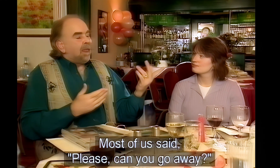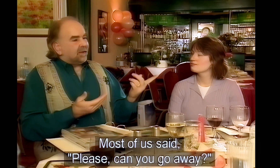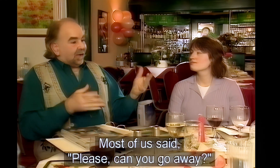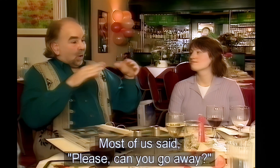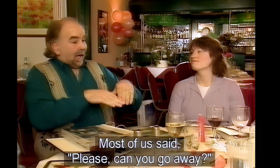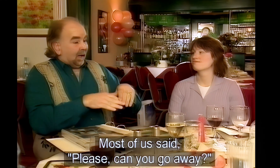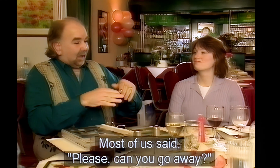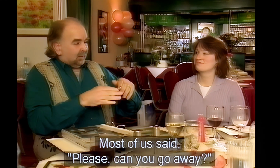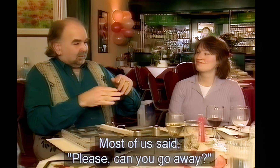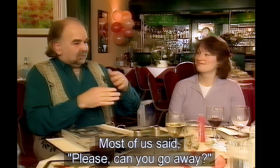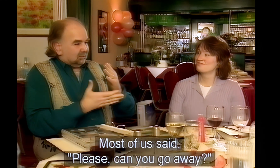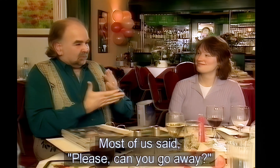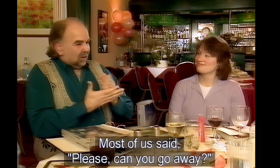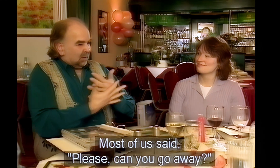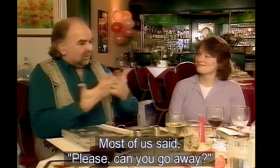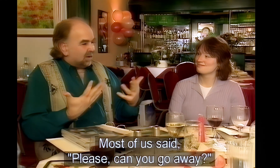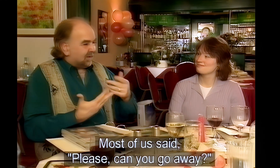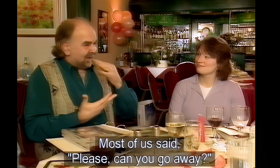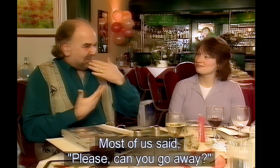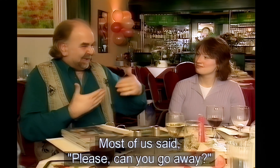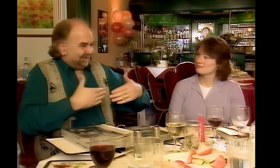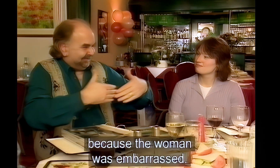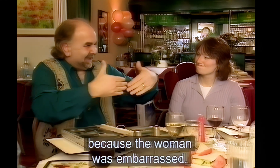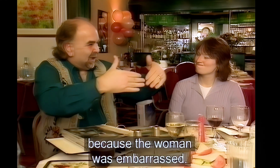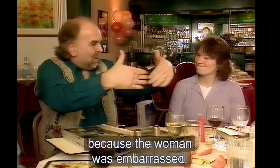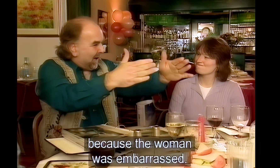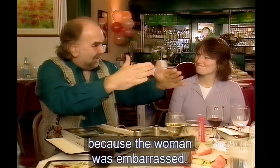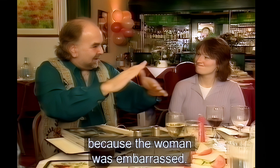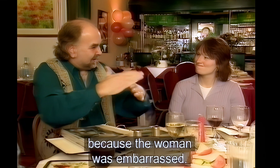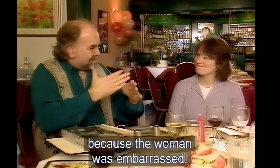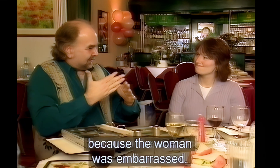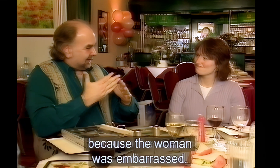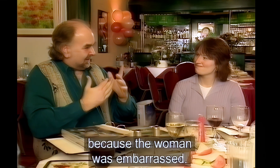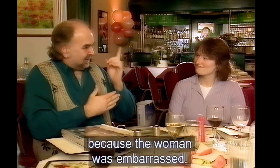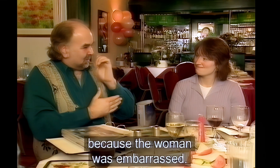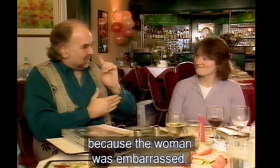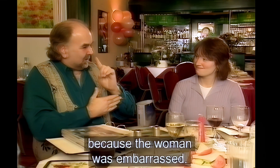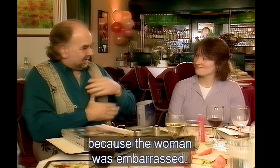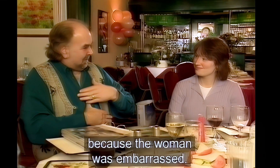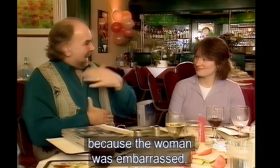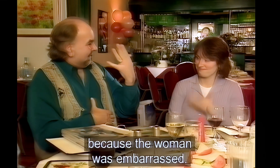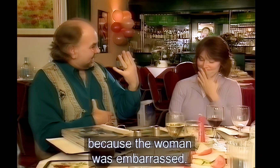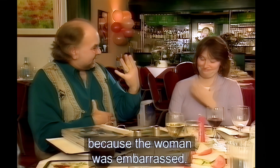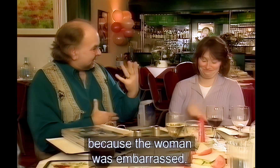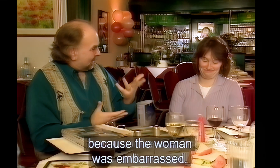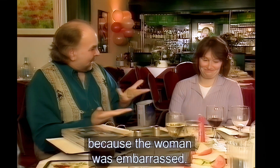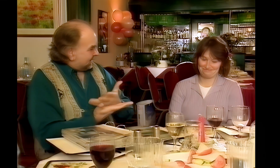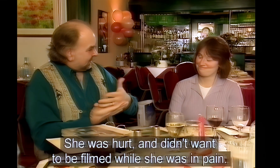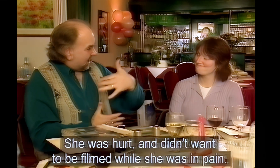So they got out, and most of us said, please, can you go away? Because the woman was embarrassed where she was